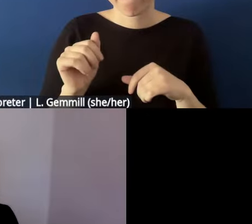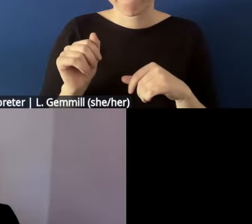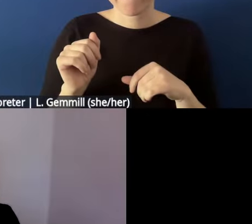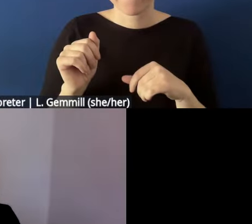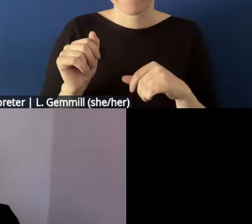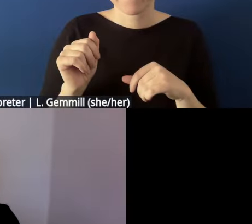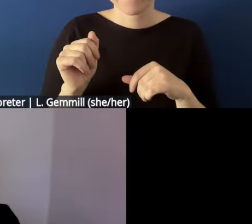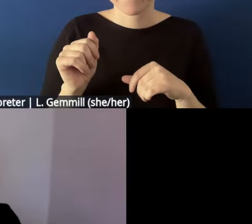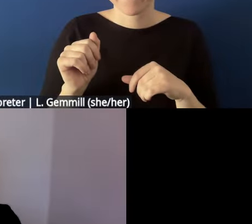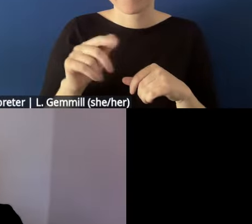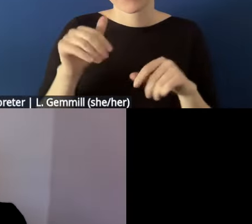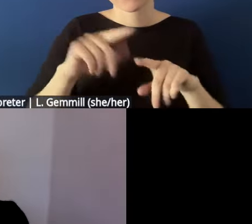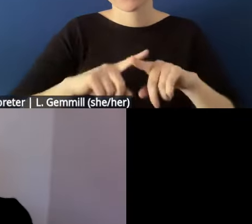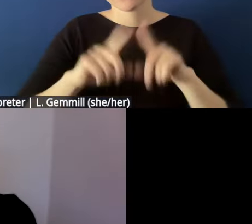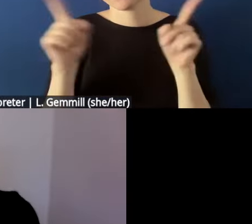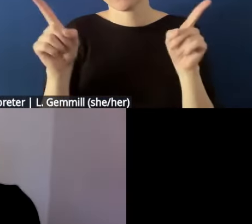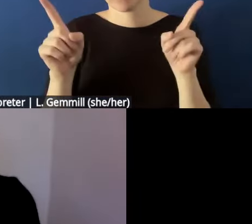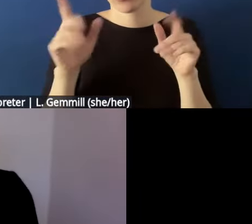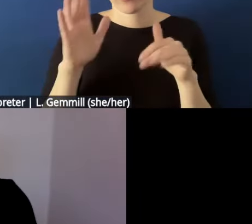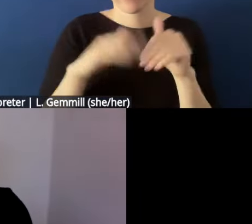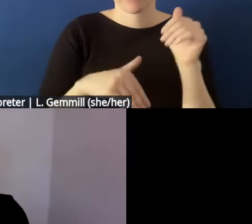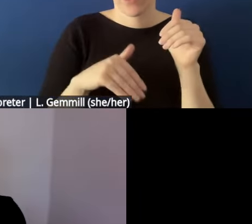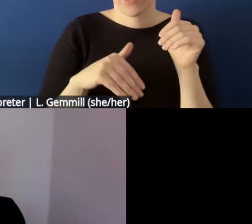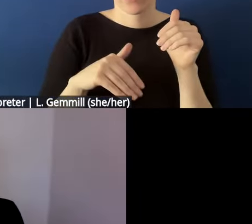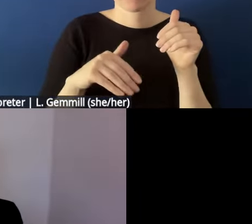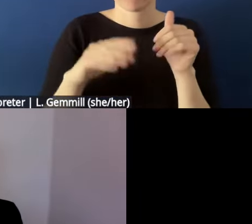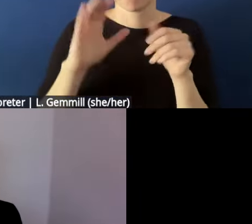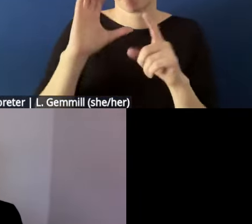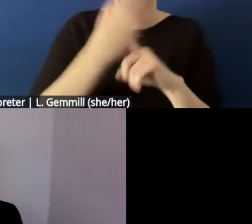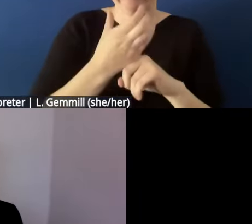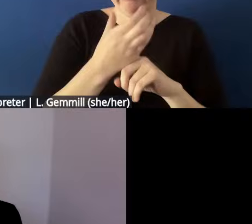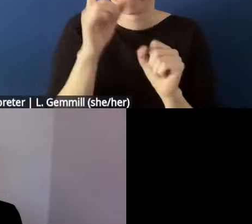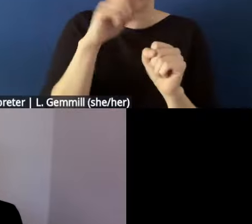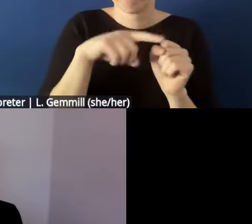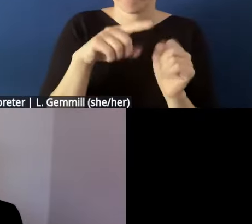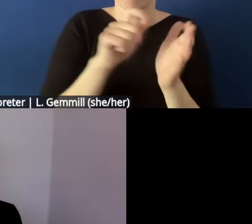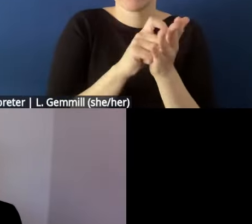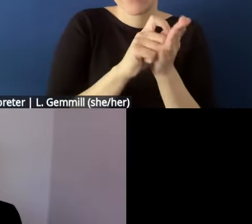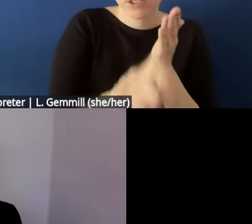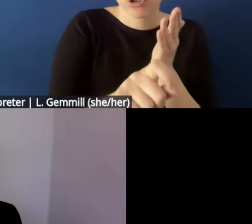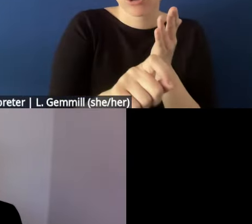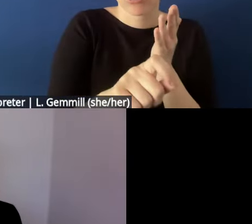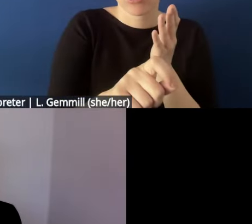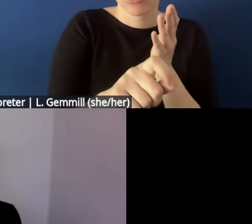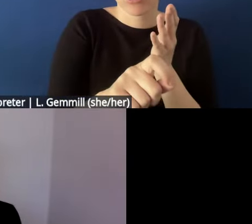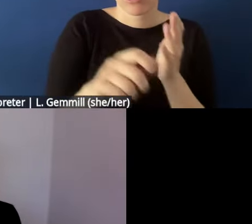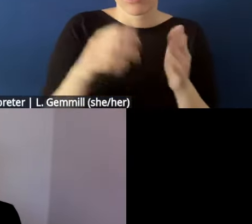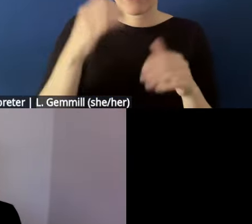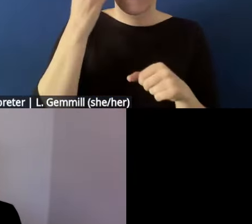is this is a little bit different from when you have forged signatures of signers, right? Because when you're